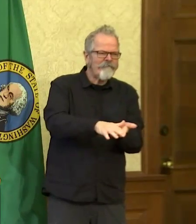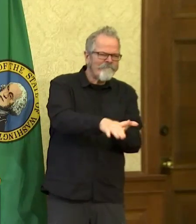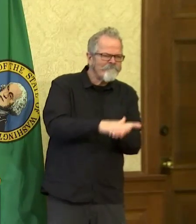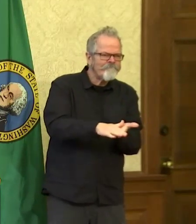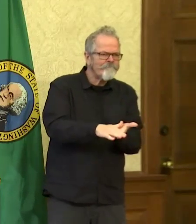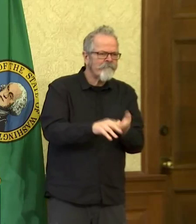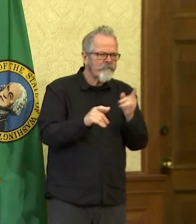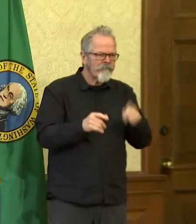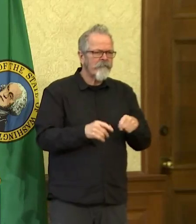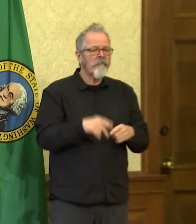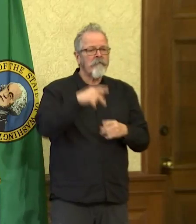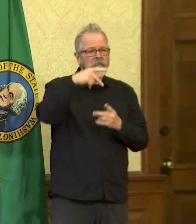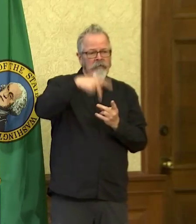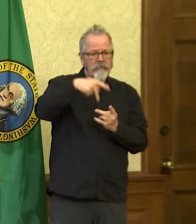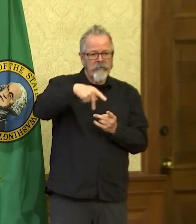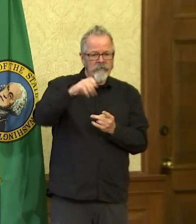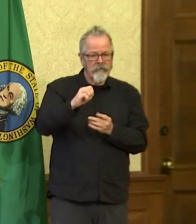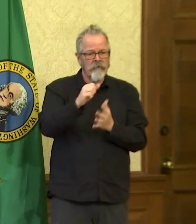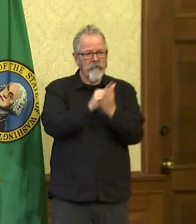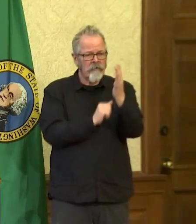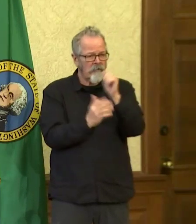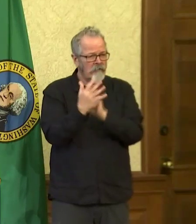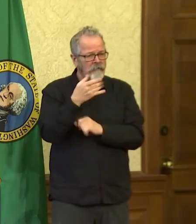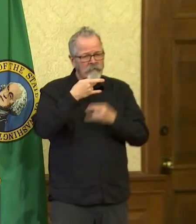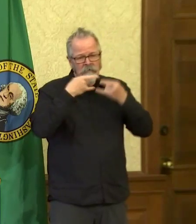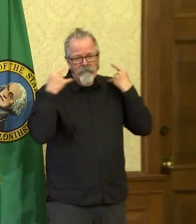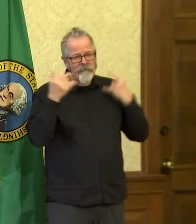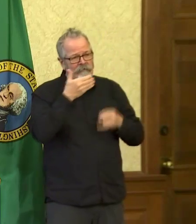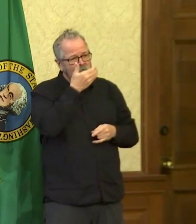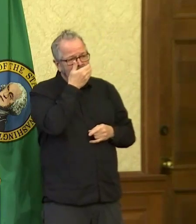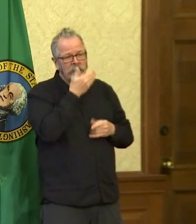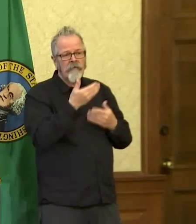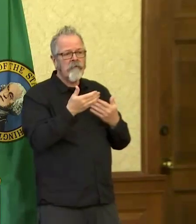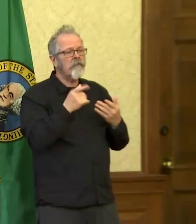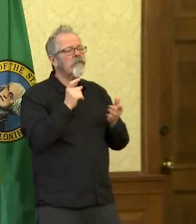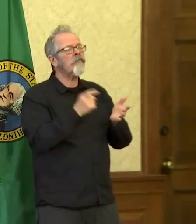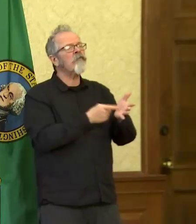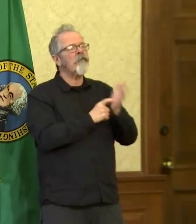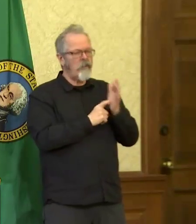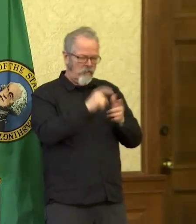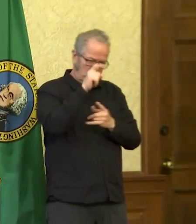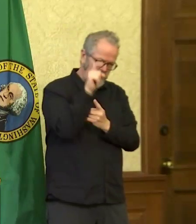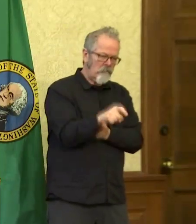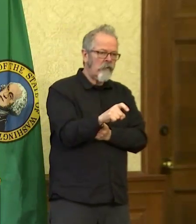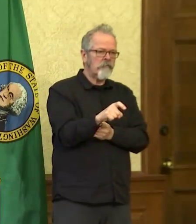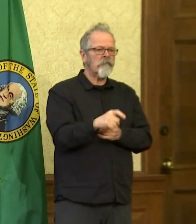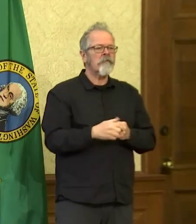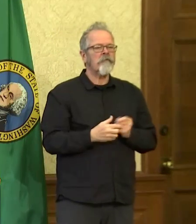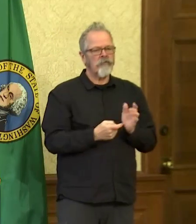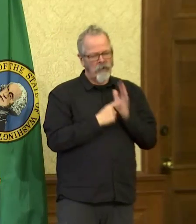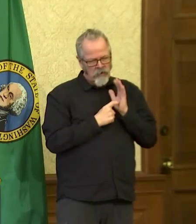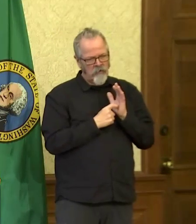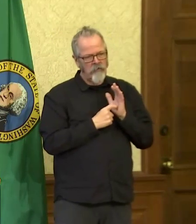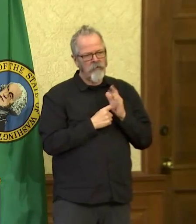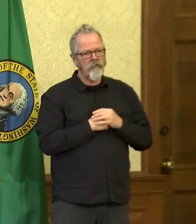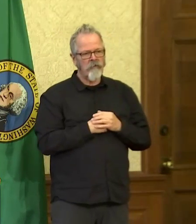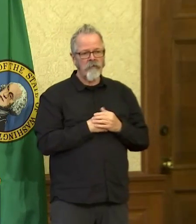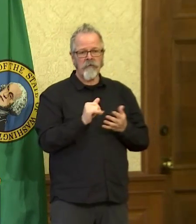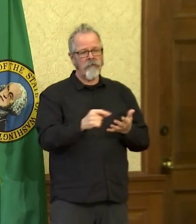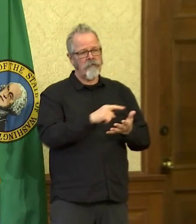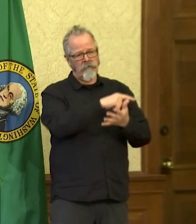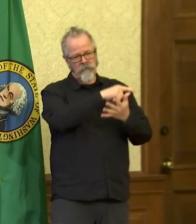the distancing that's going to be necessary here. The appropriate facial covering, those are requirements as well.